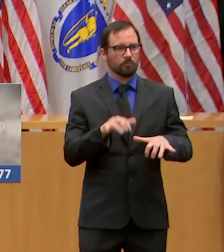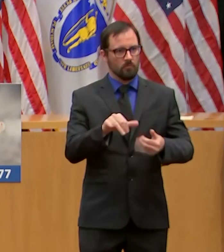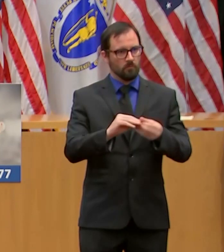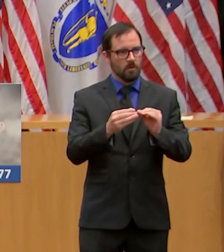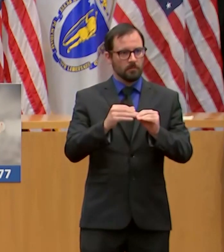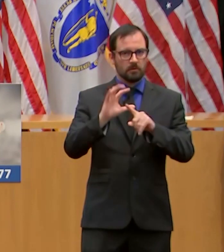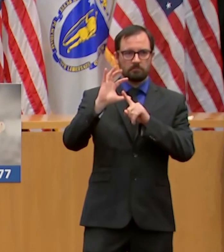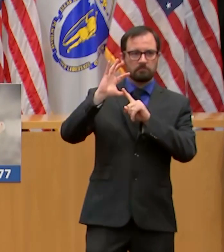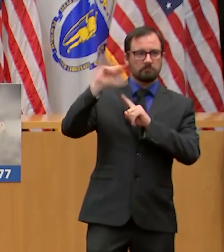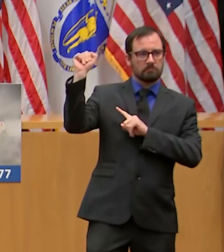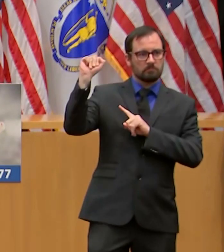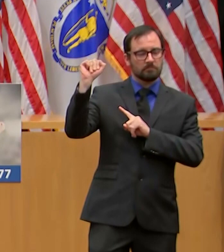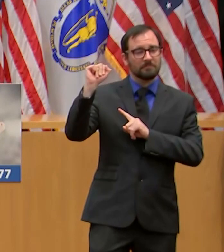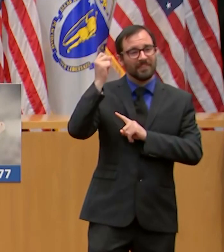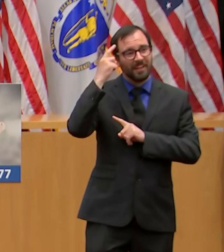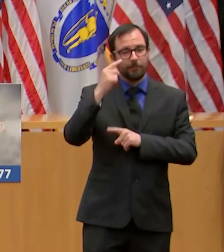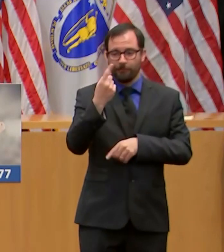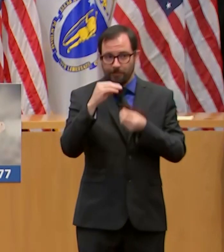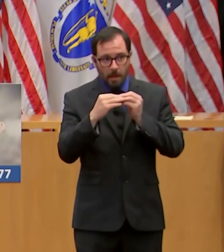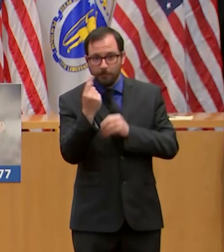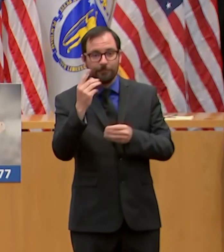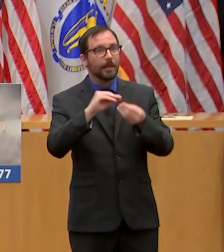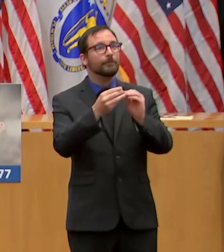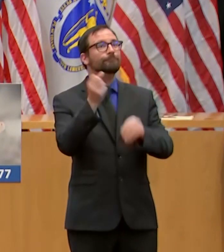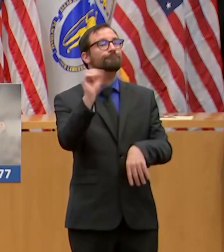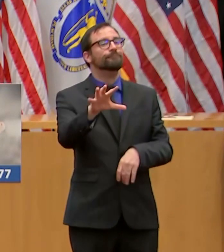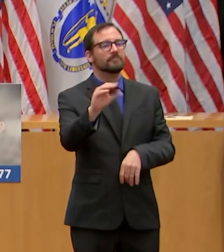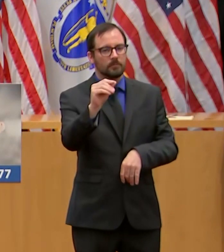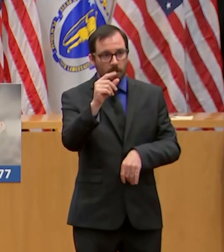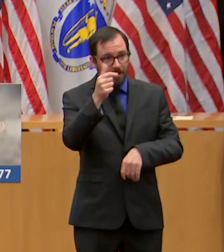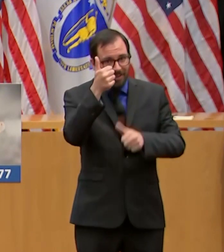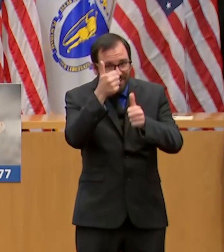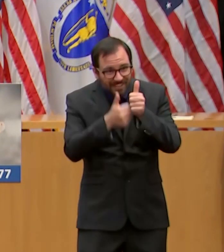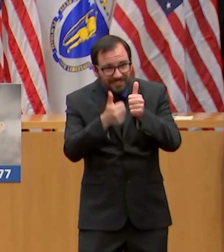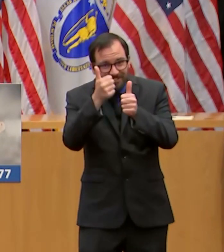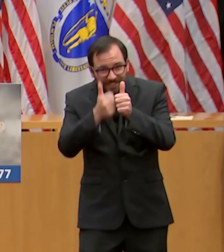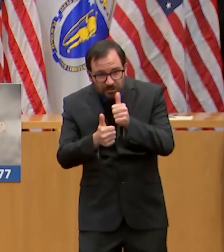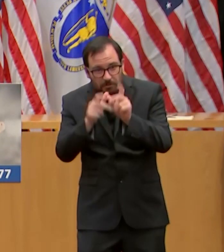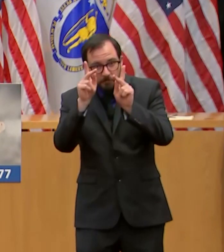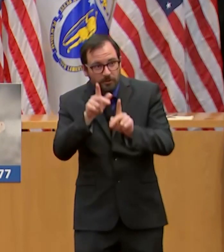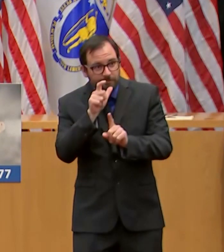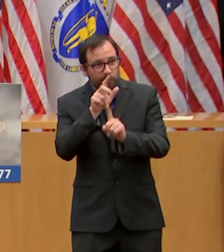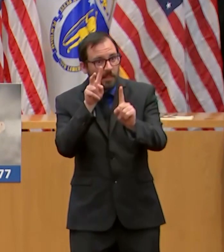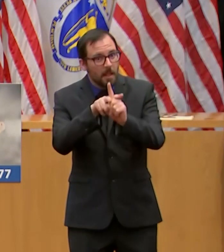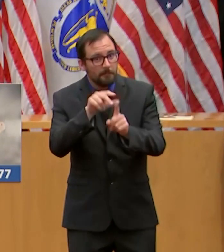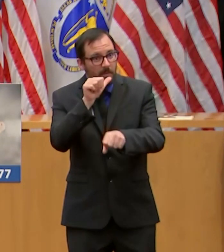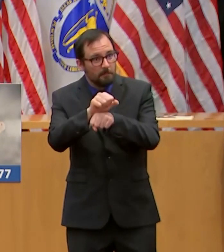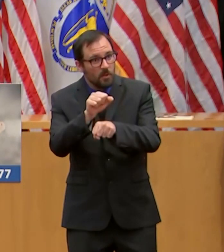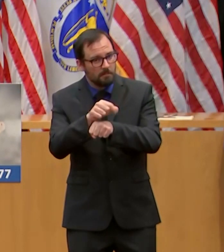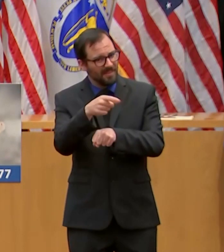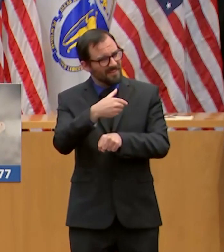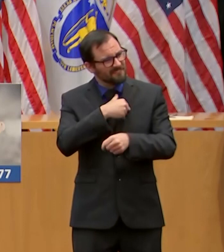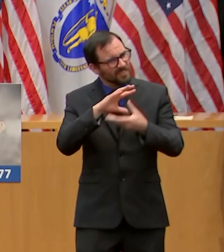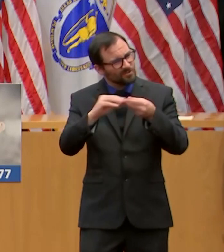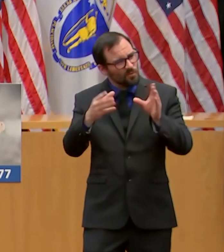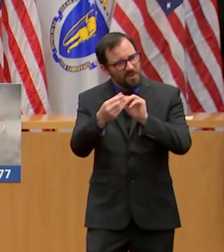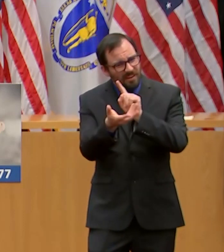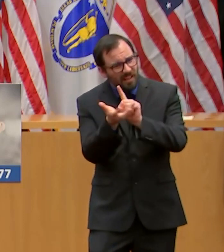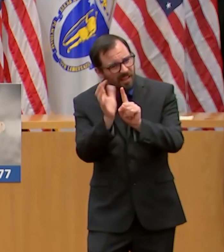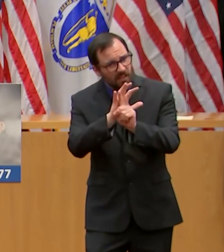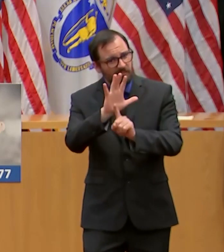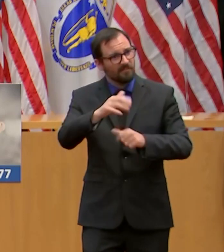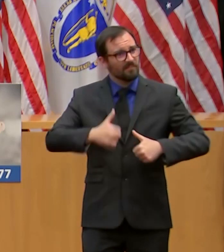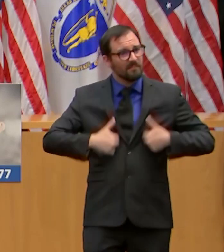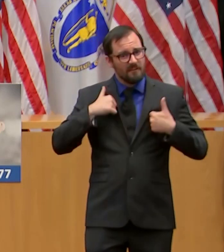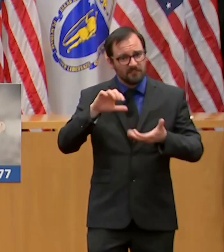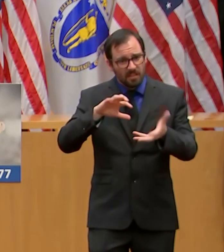numbers. Between every new claim is a story of economic disruption and hardship caused by the unprecedented impact